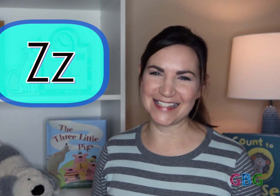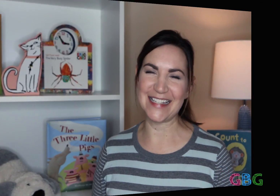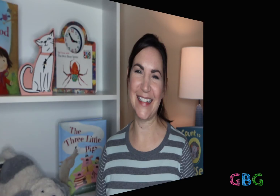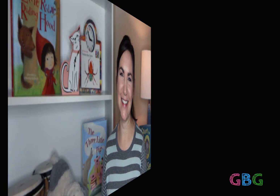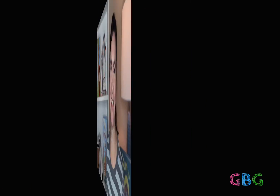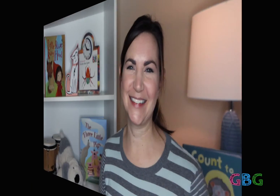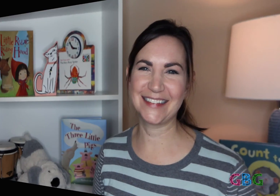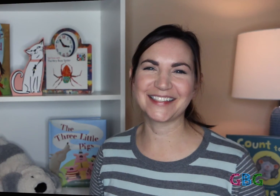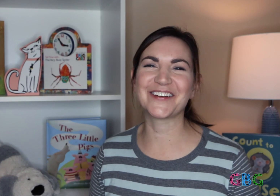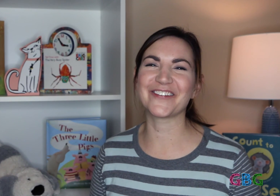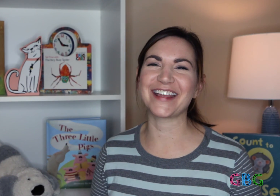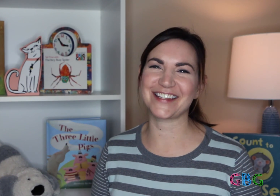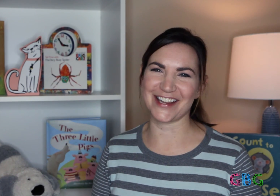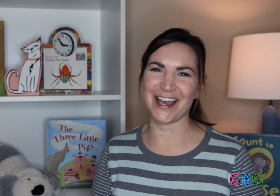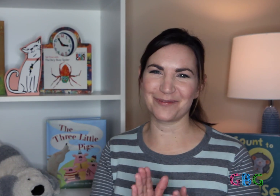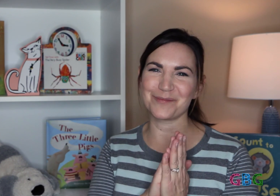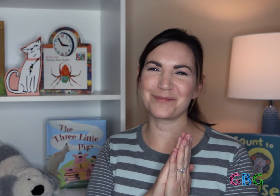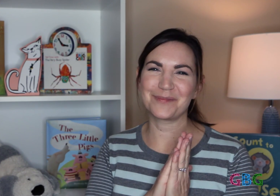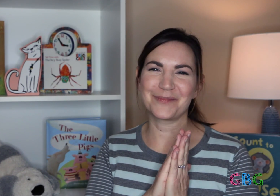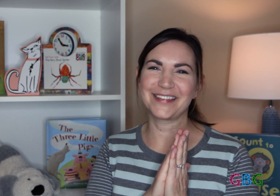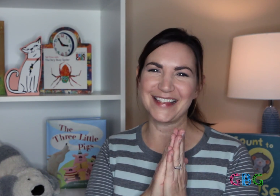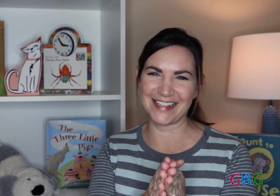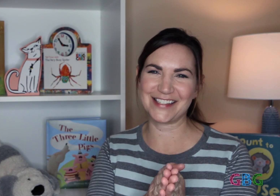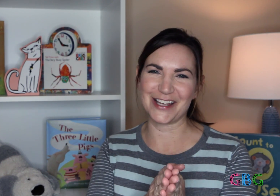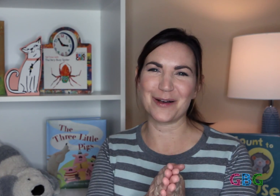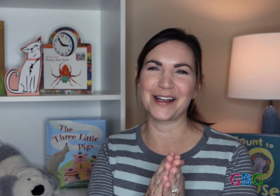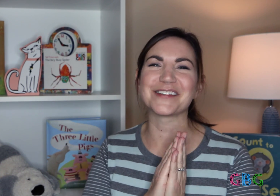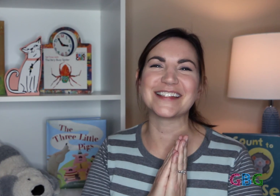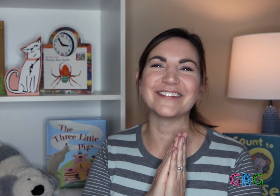Z. Great job. Nice